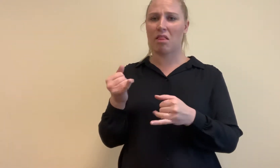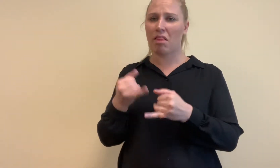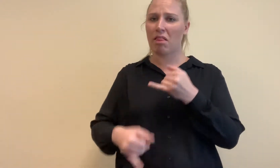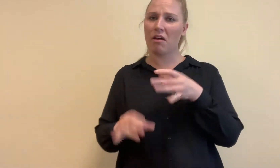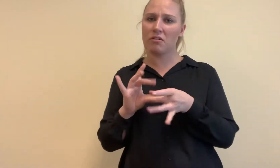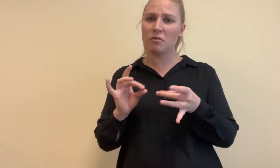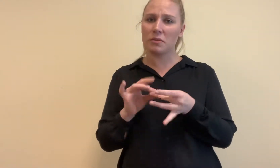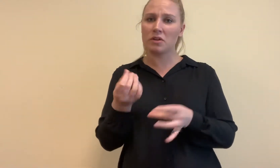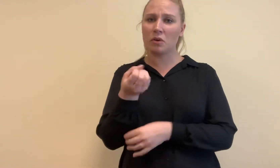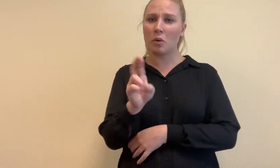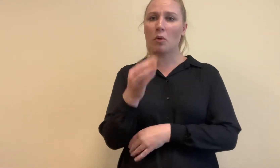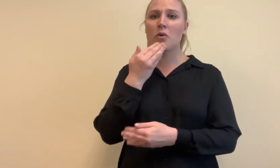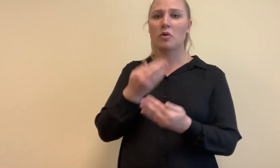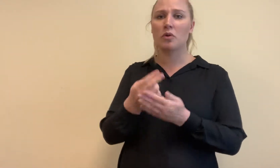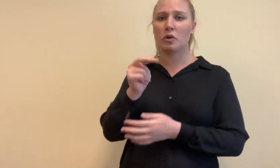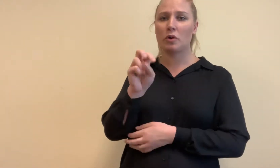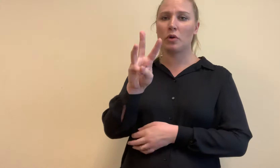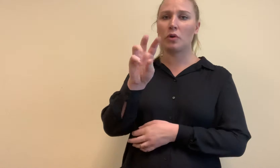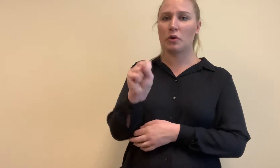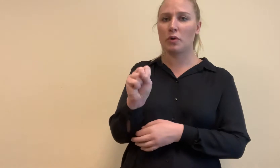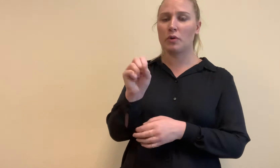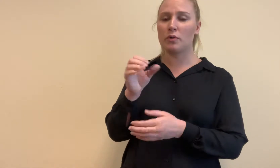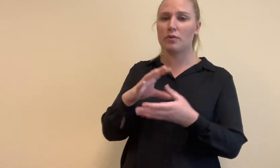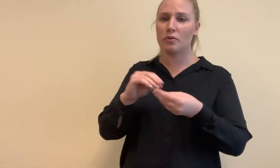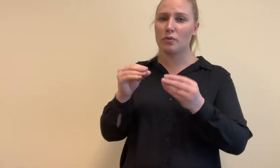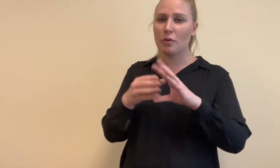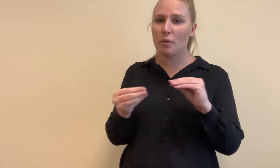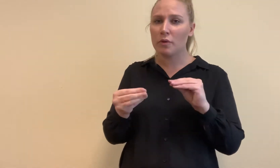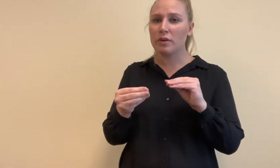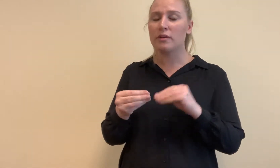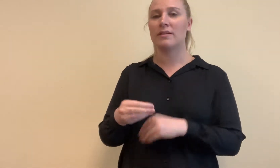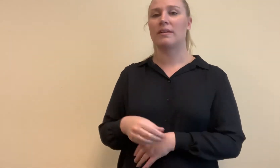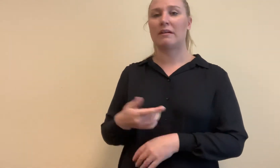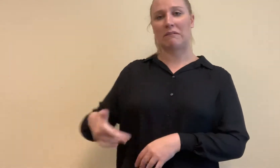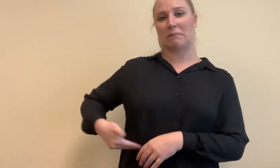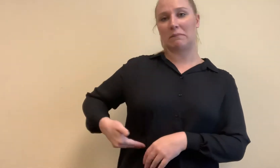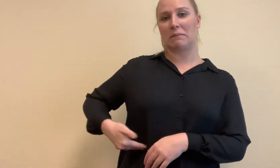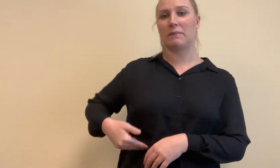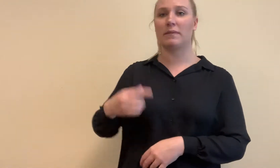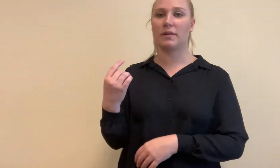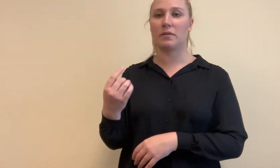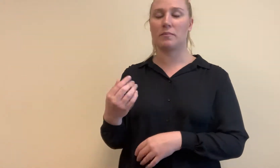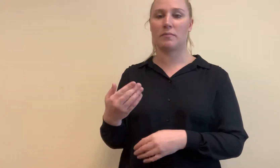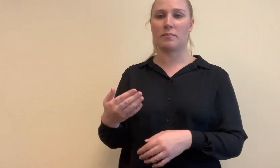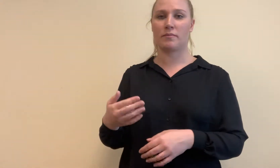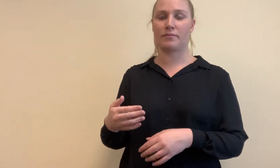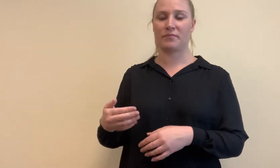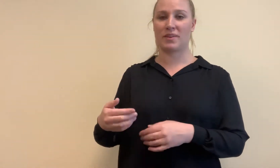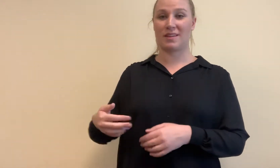news stories? And I have a feeling that one of you, before you get to me, will actually steal the one I want to talk about. But any good news